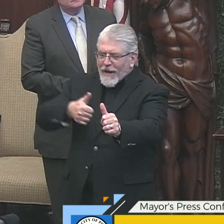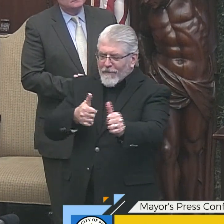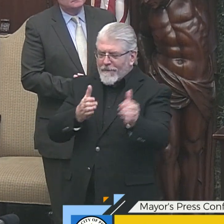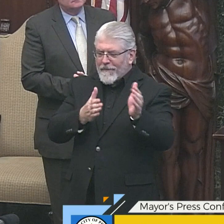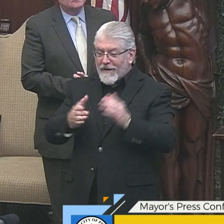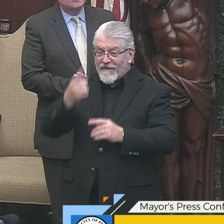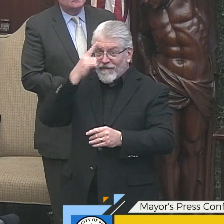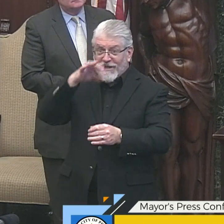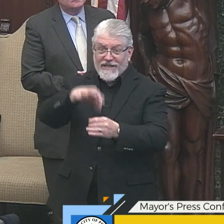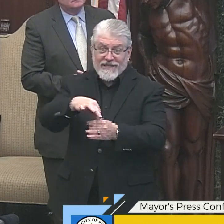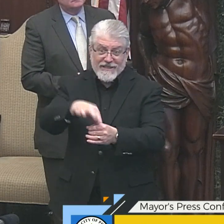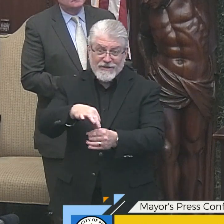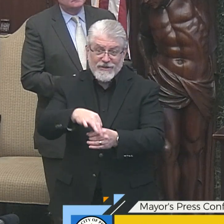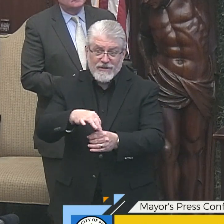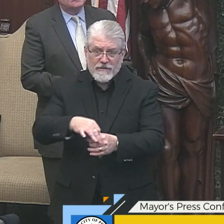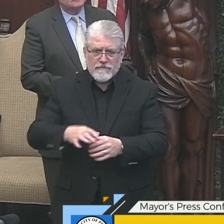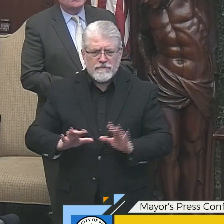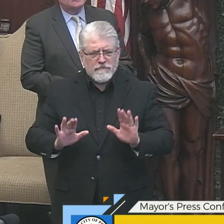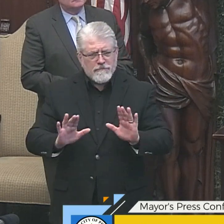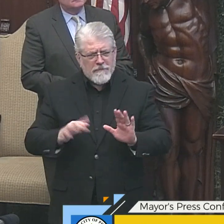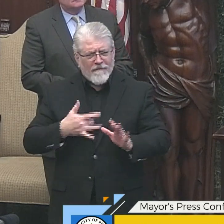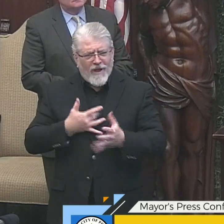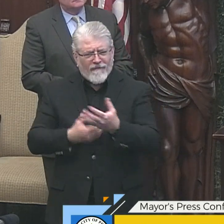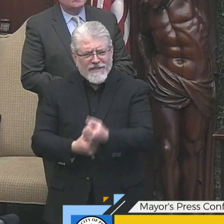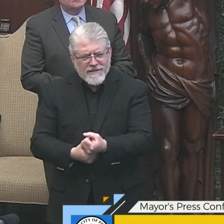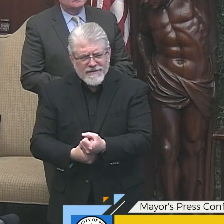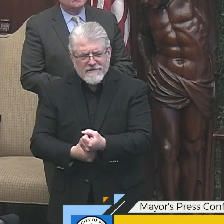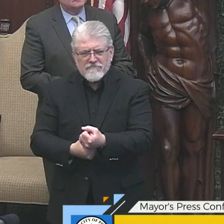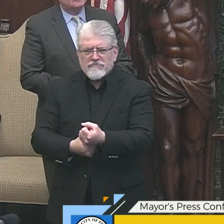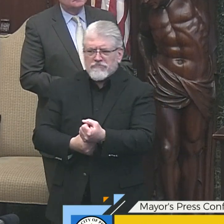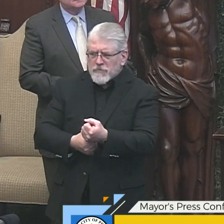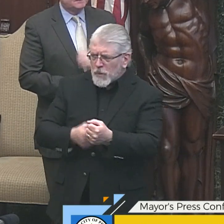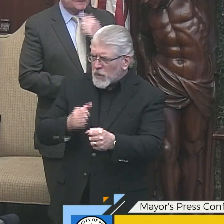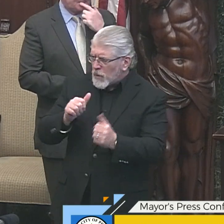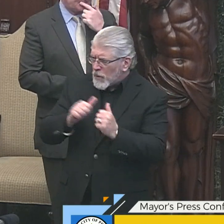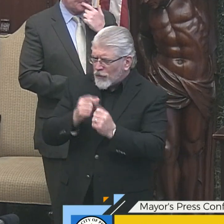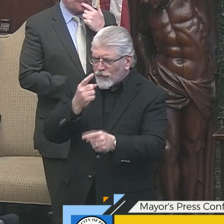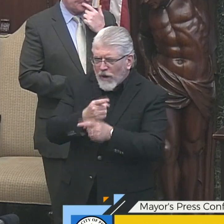confident that with our resources and with